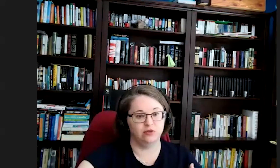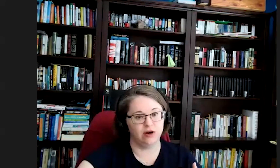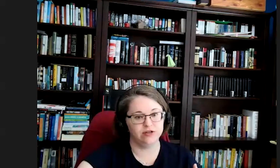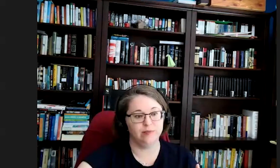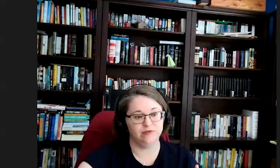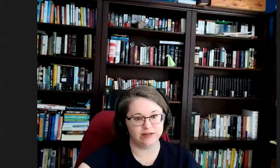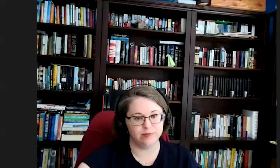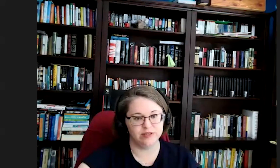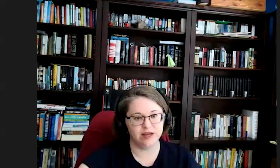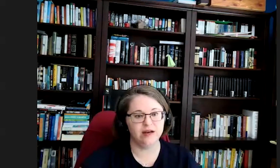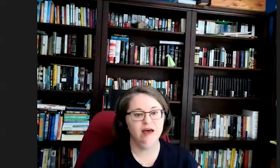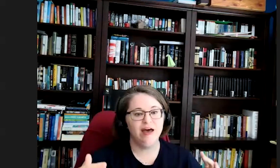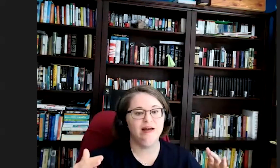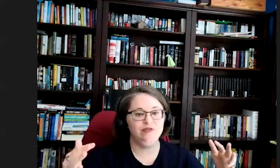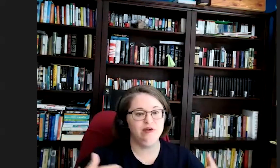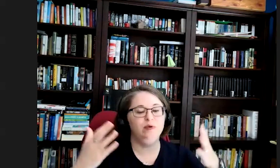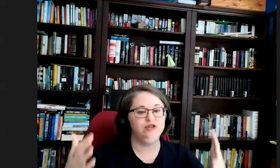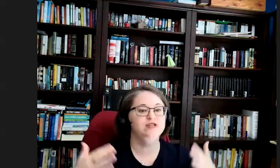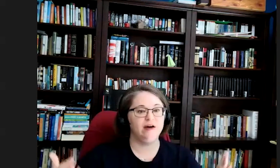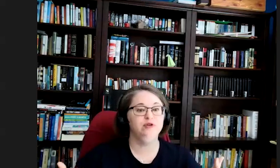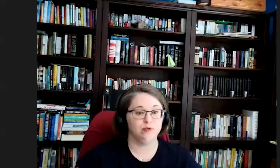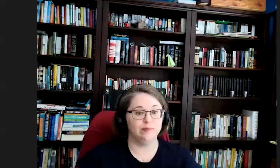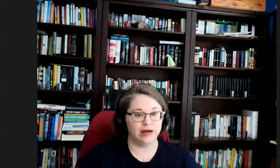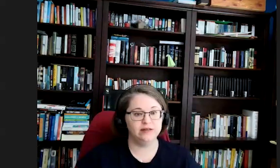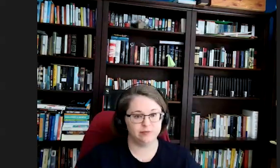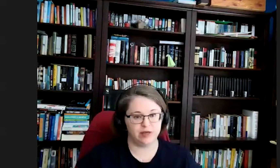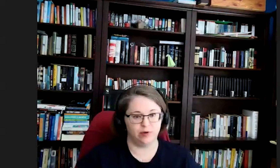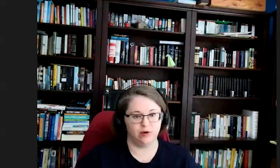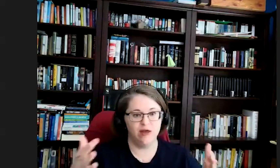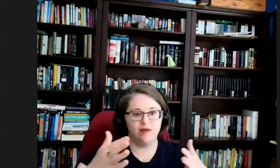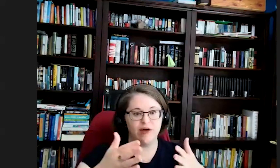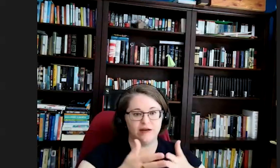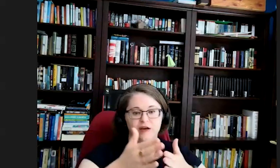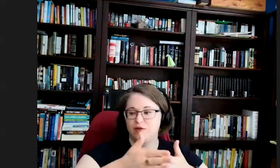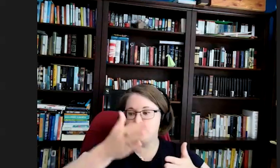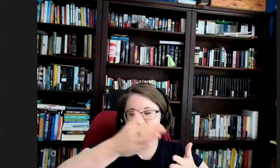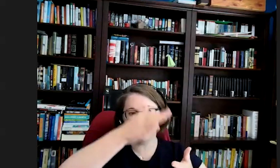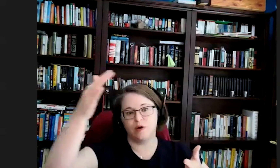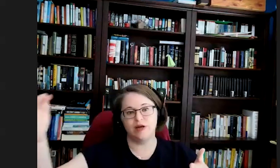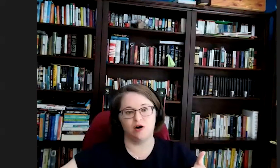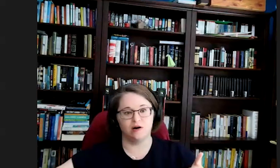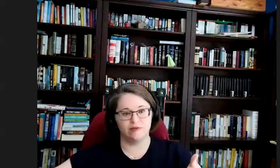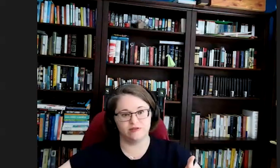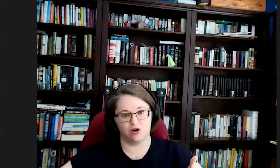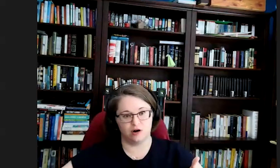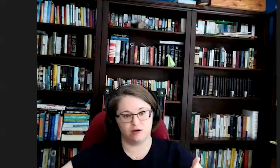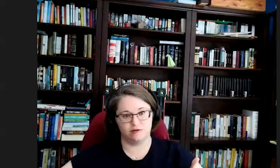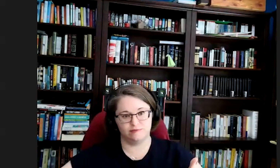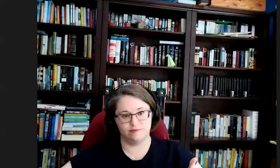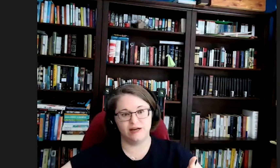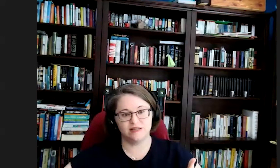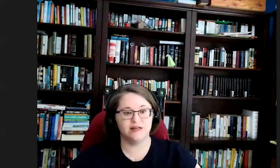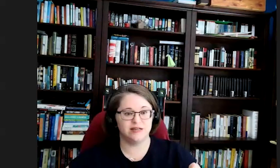not seeing the long-term investments yet. And I think we just have to remind people that this is where we are in this